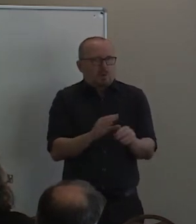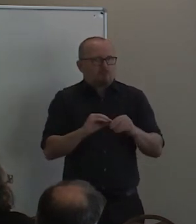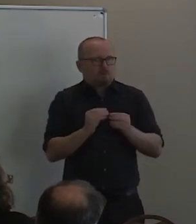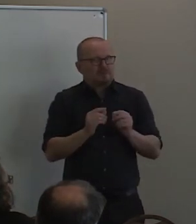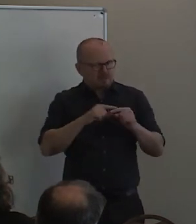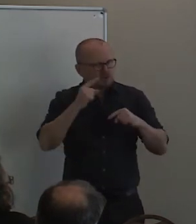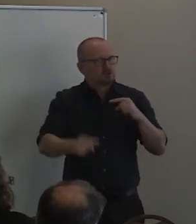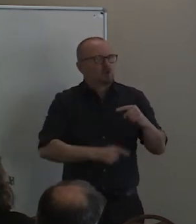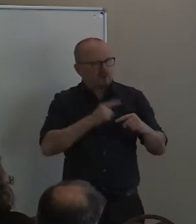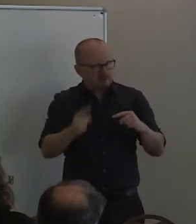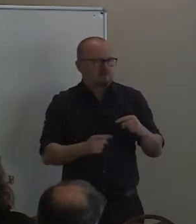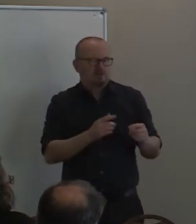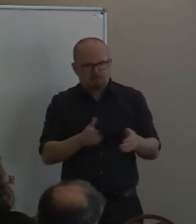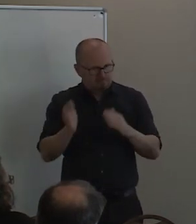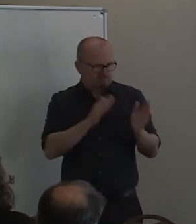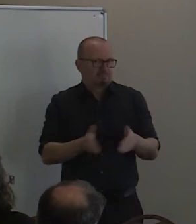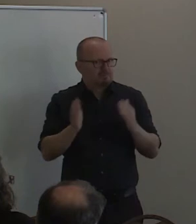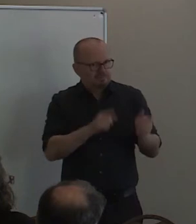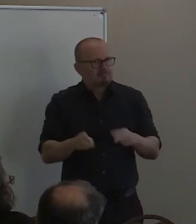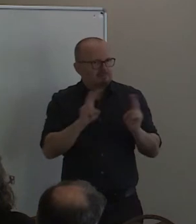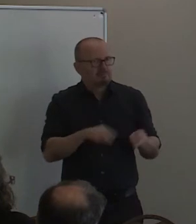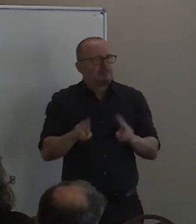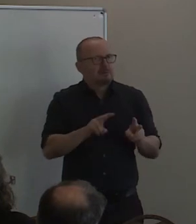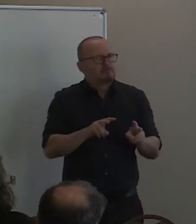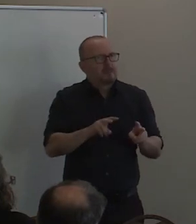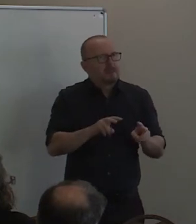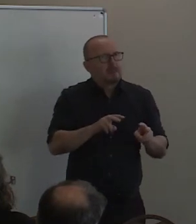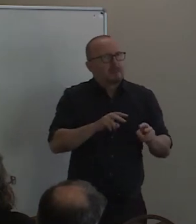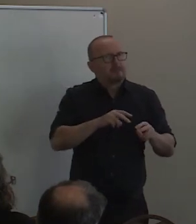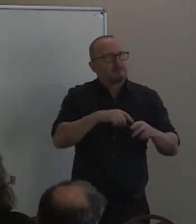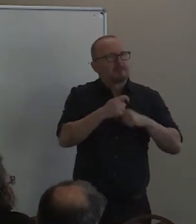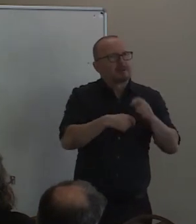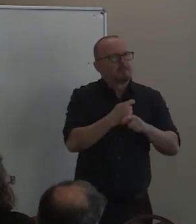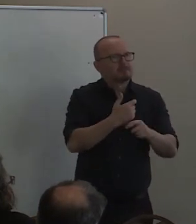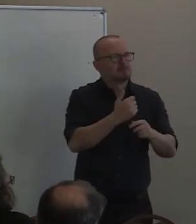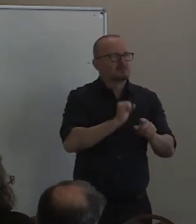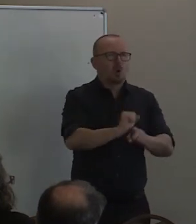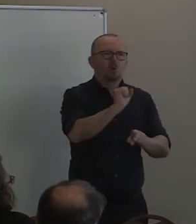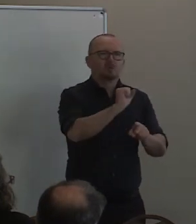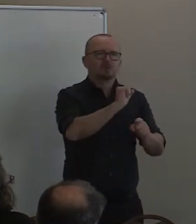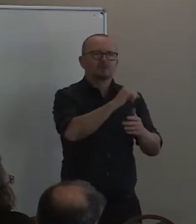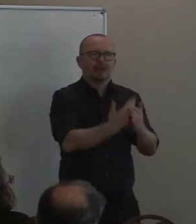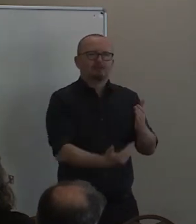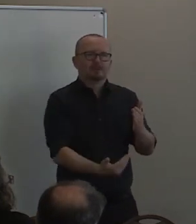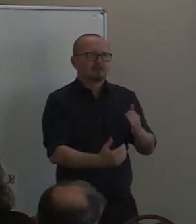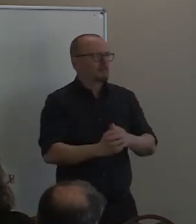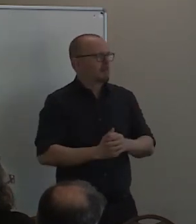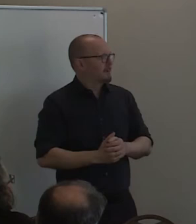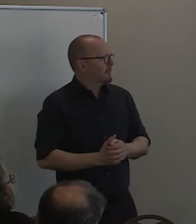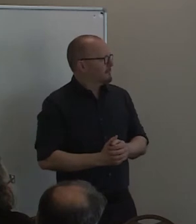round like this, and it kind of keeps, it becomes a coherent narrative. And Berry-Sensor